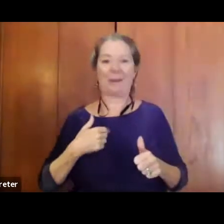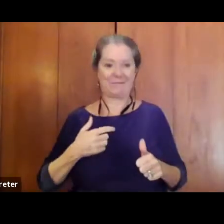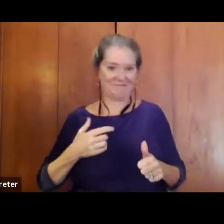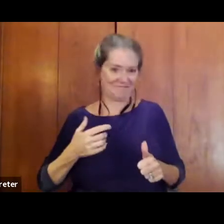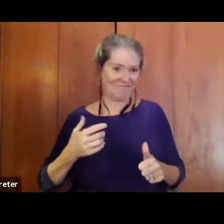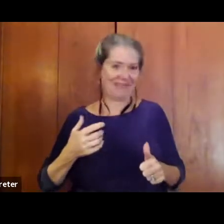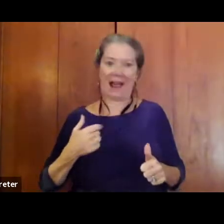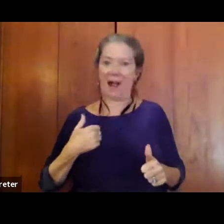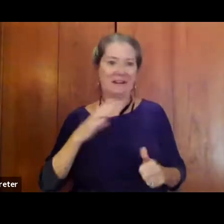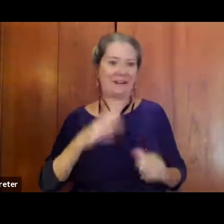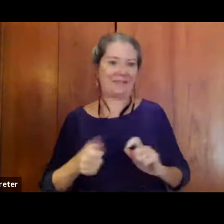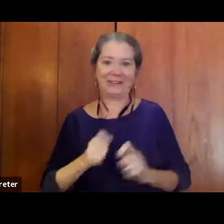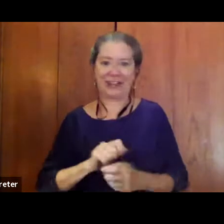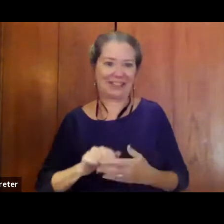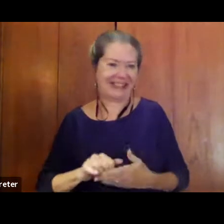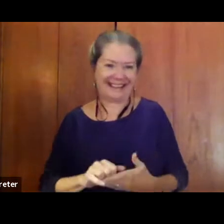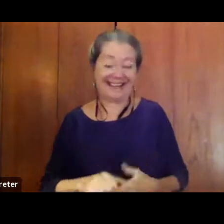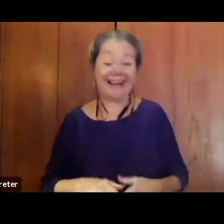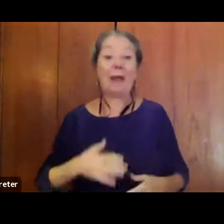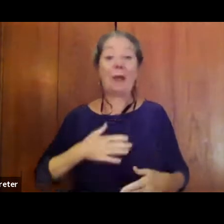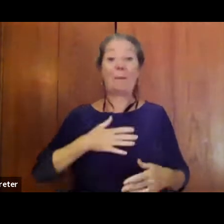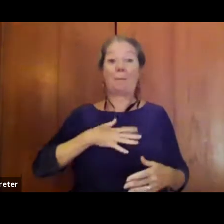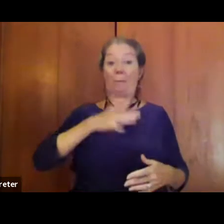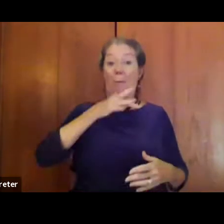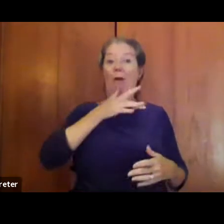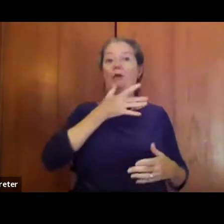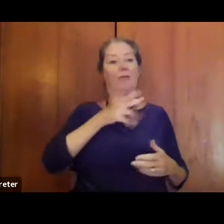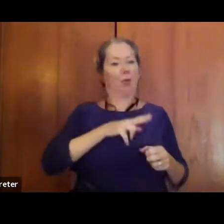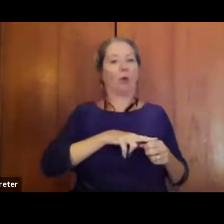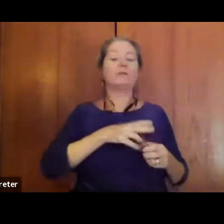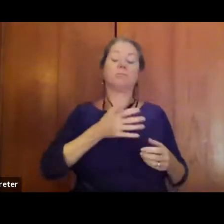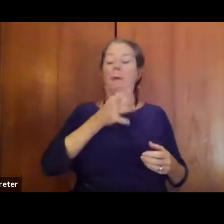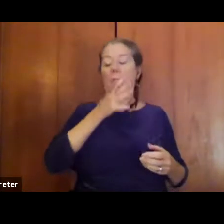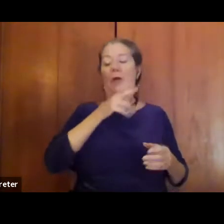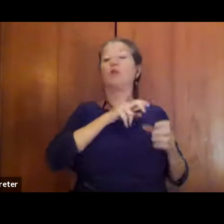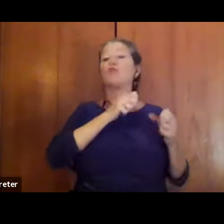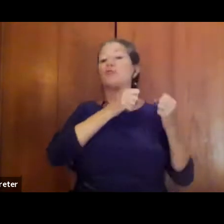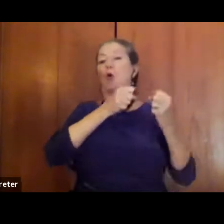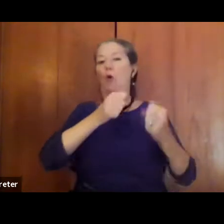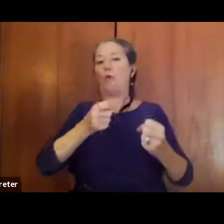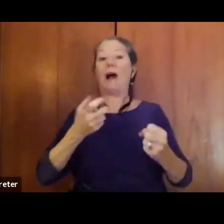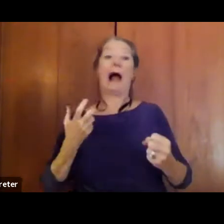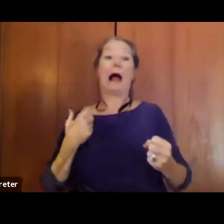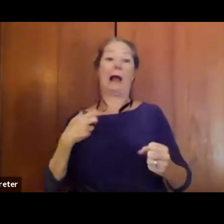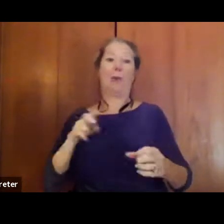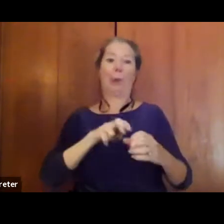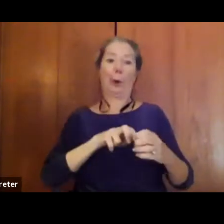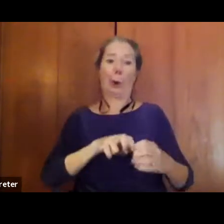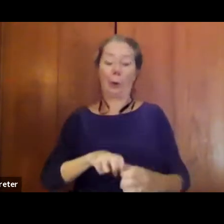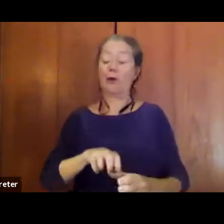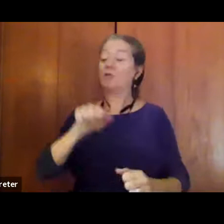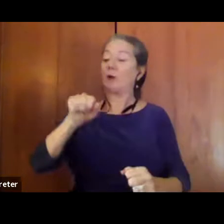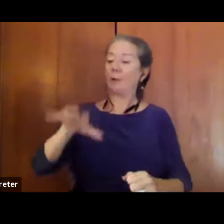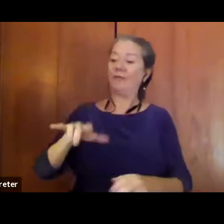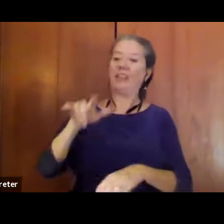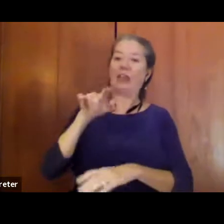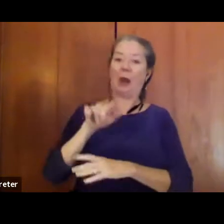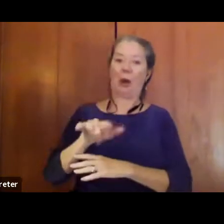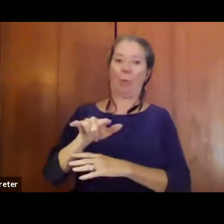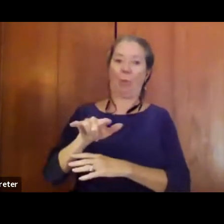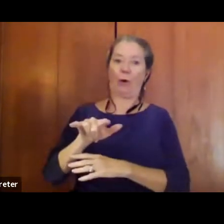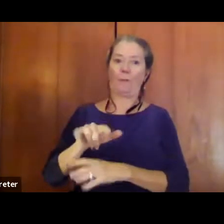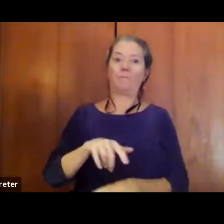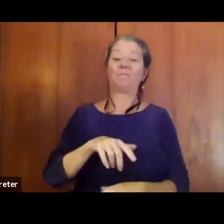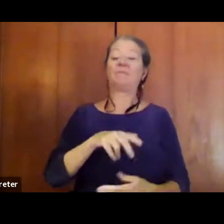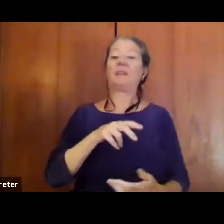drop me off at the airport for the very first time. We parked the car when we got to the airport. And